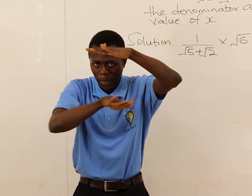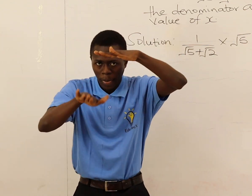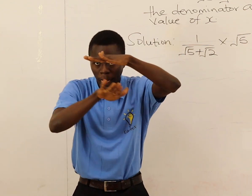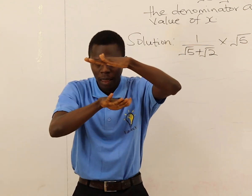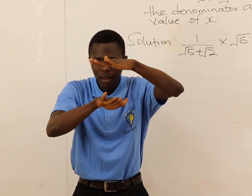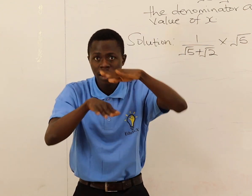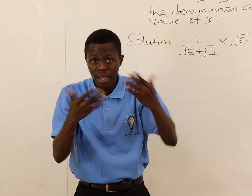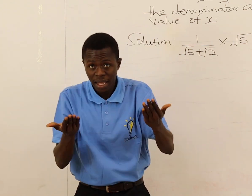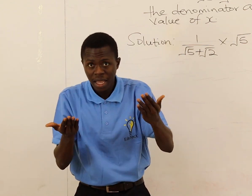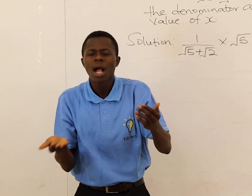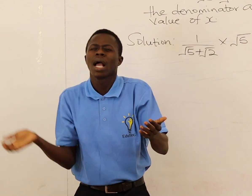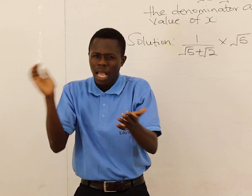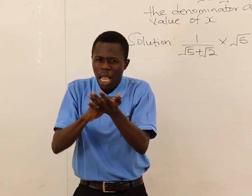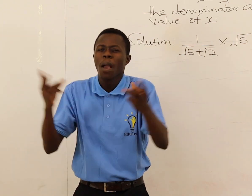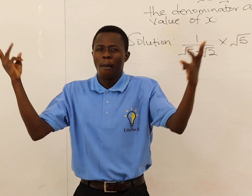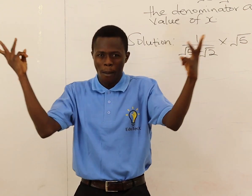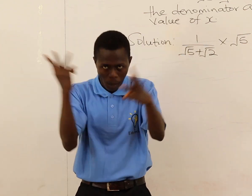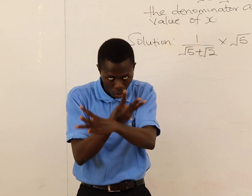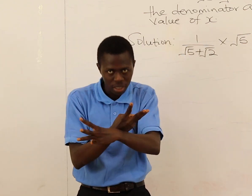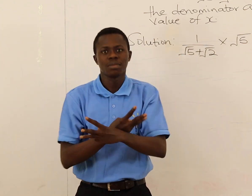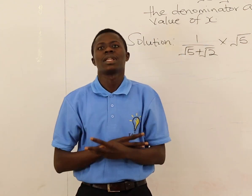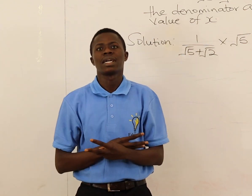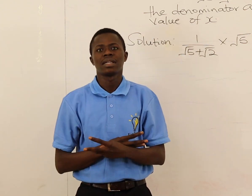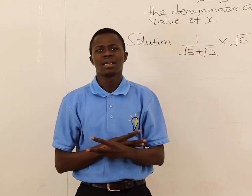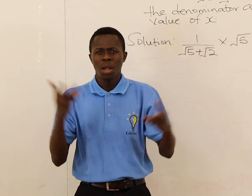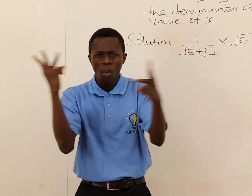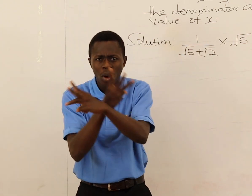multiply by the numerator and by the denominator again.